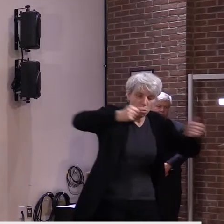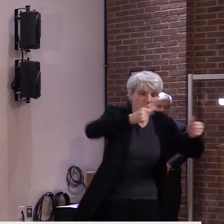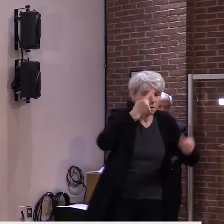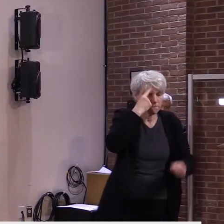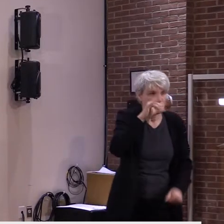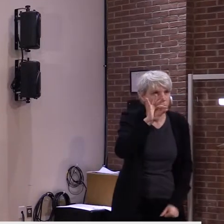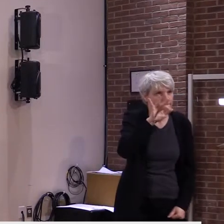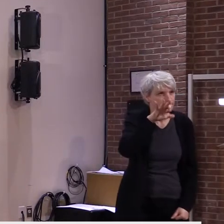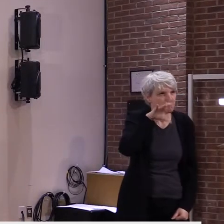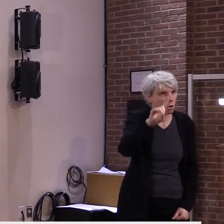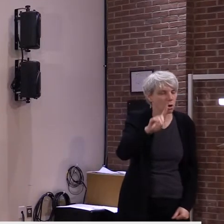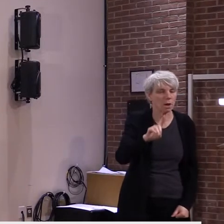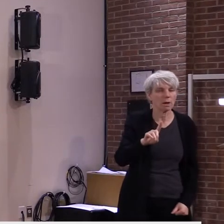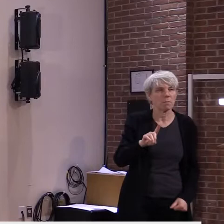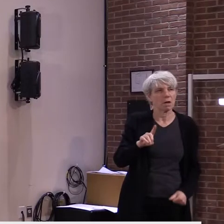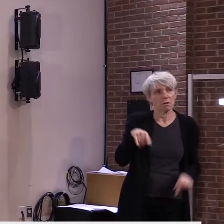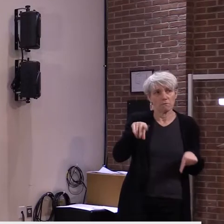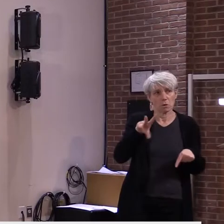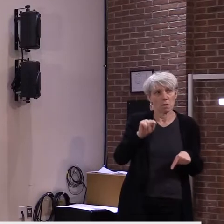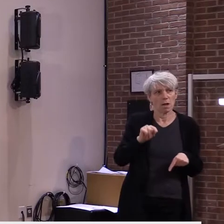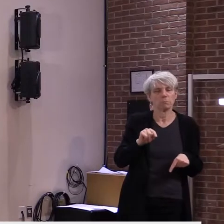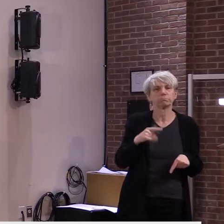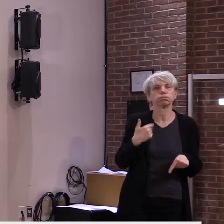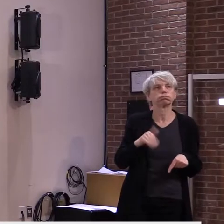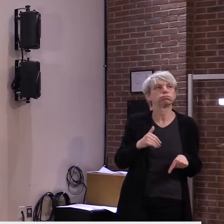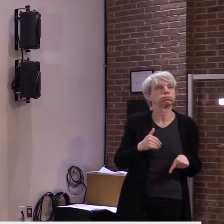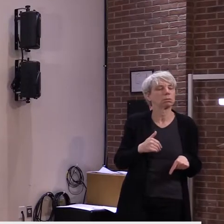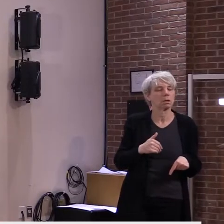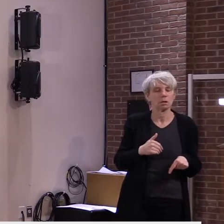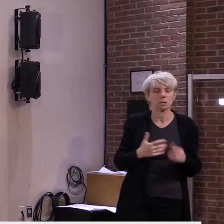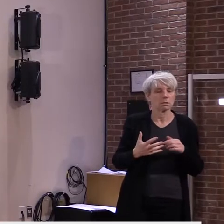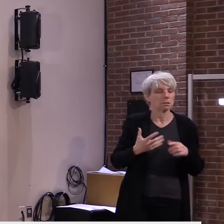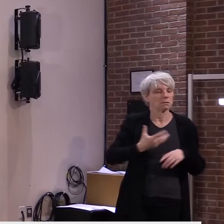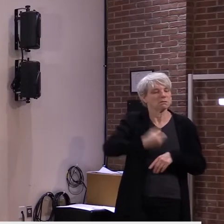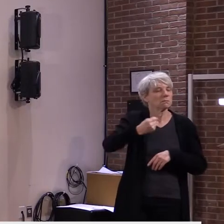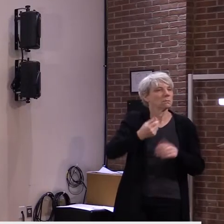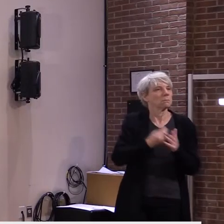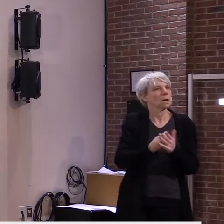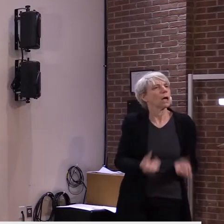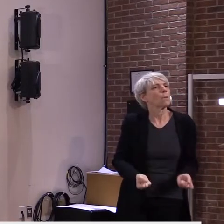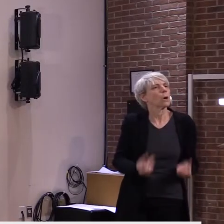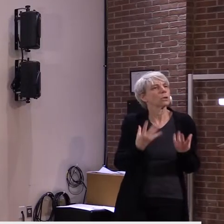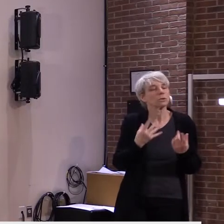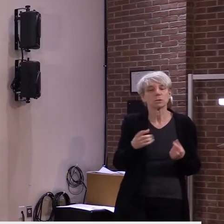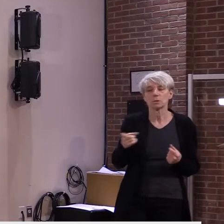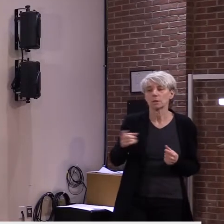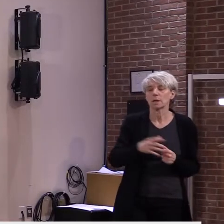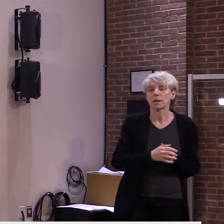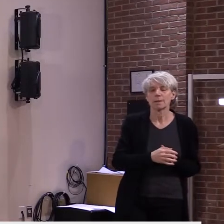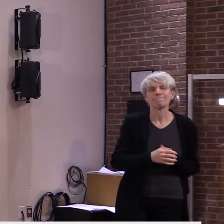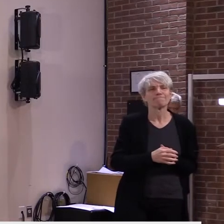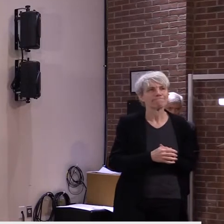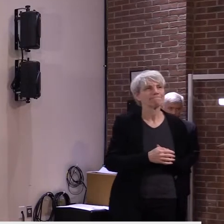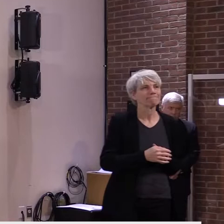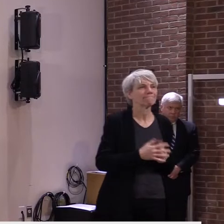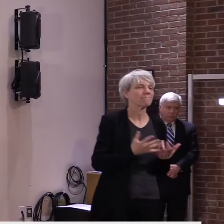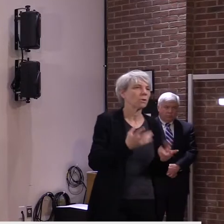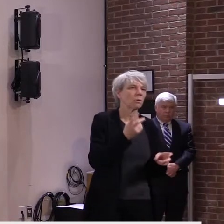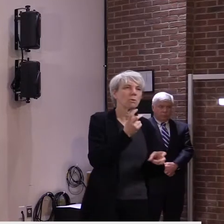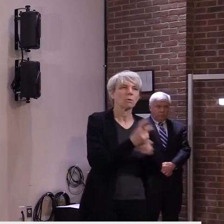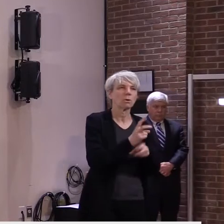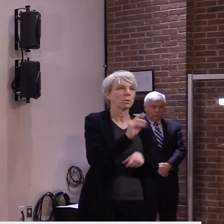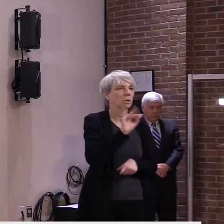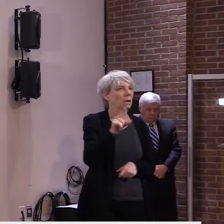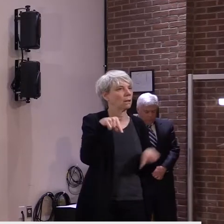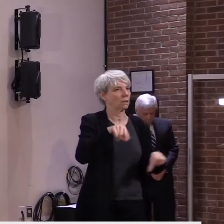been, or when you might have that number? Yeah, so again, when you say like cost of Vermont, I think that's hard because we're in